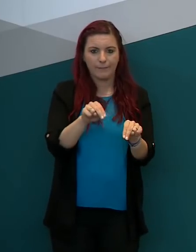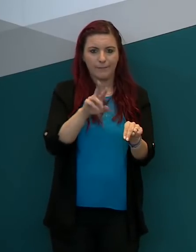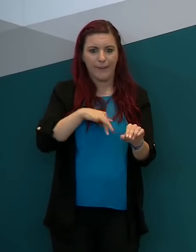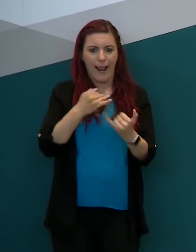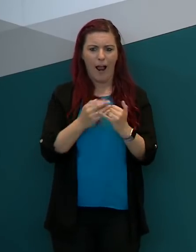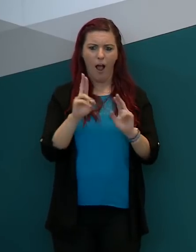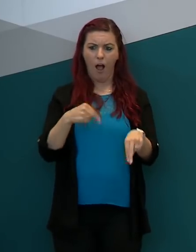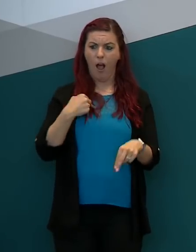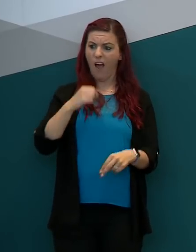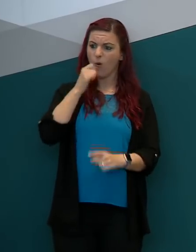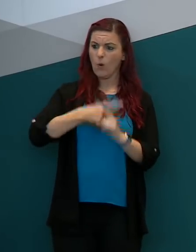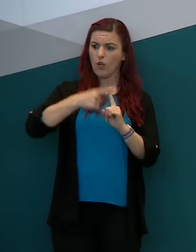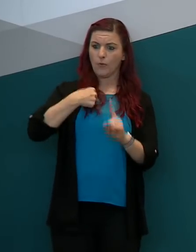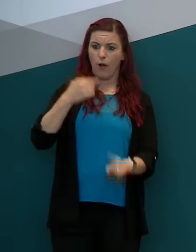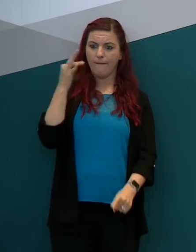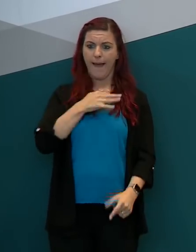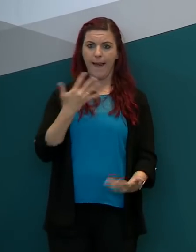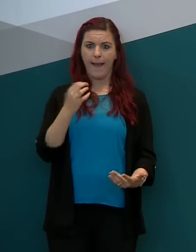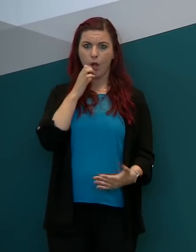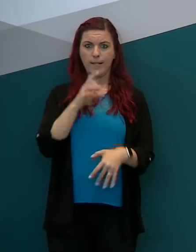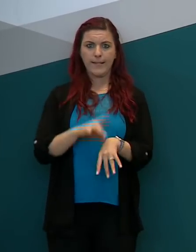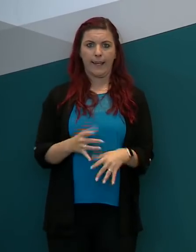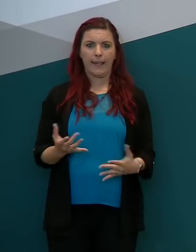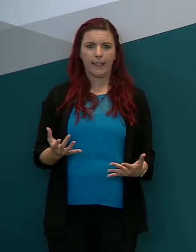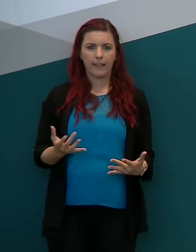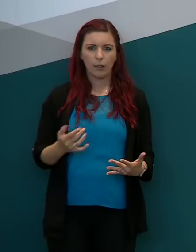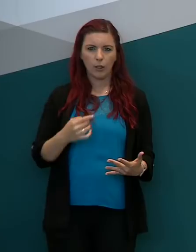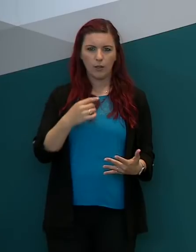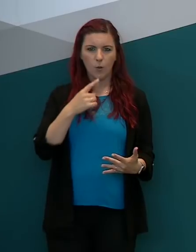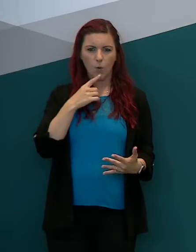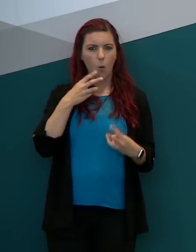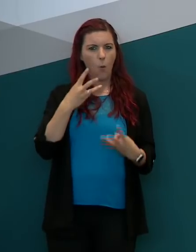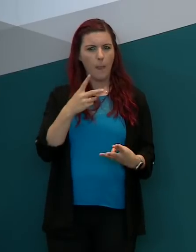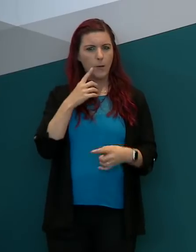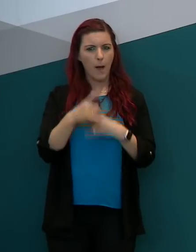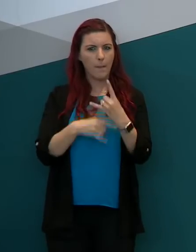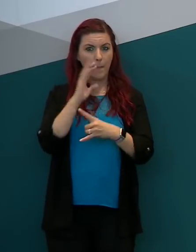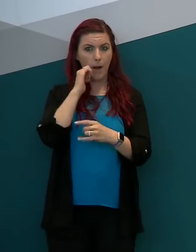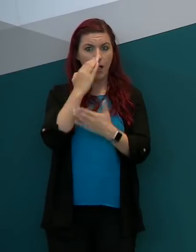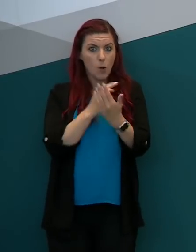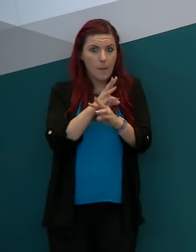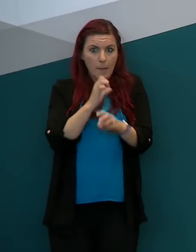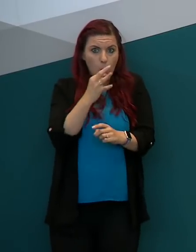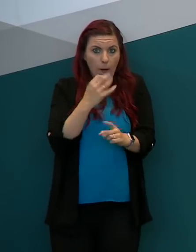The presence of fever, there are different variants of this, and Cillian would be more expert on this than I.